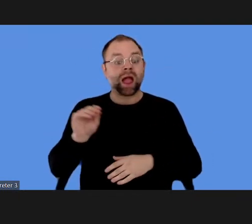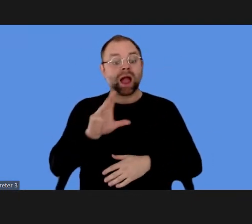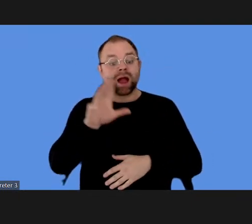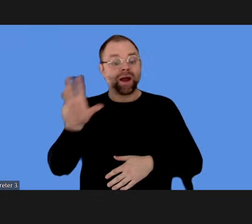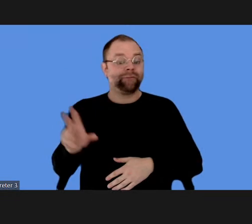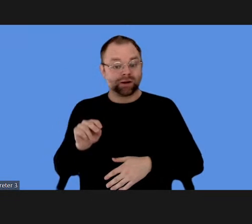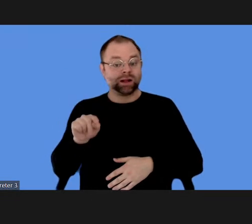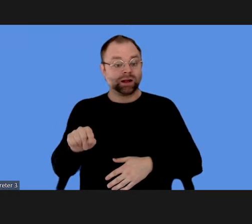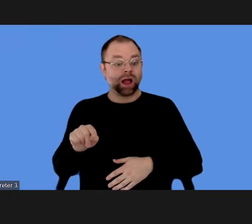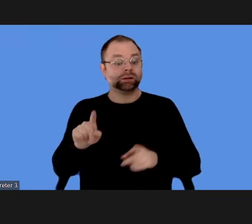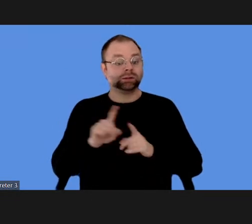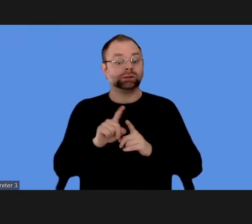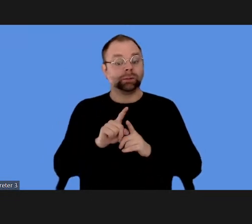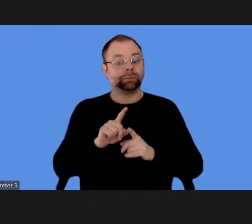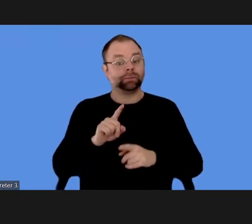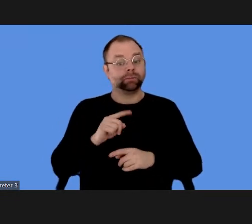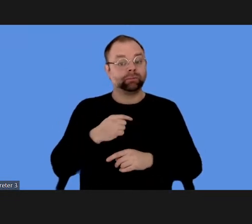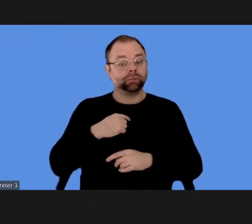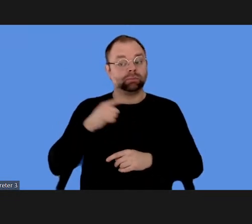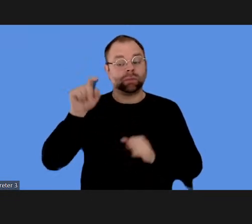of statistical capacity,